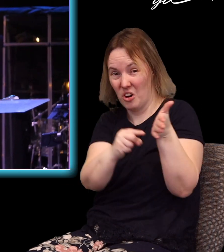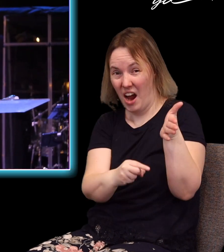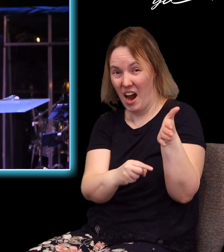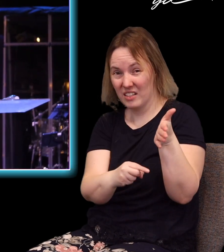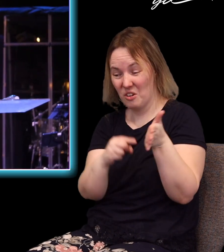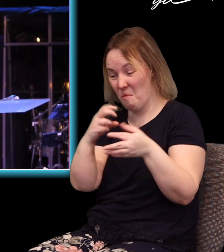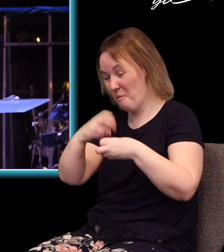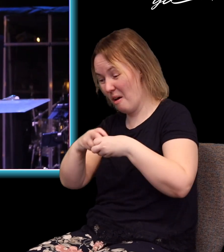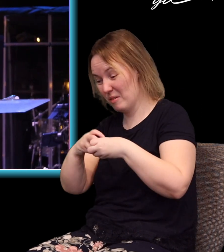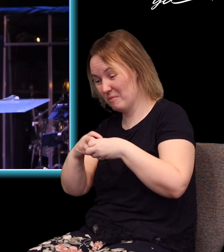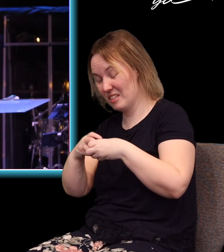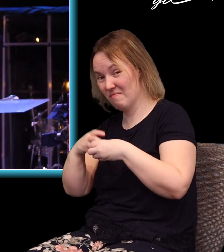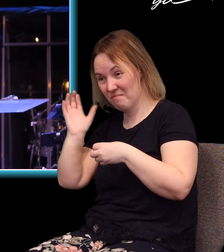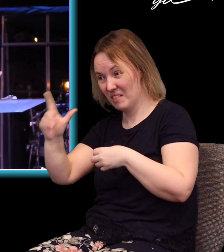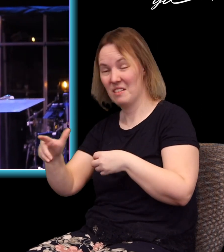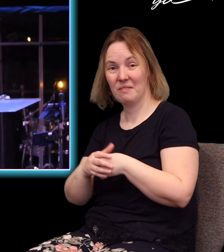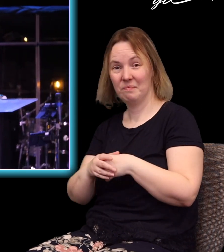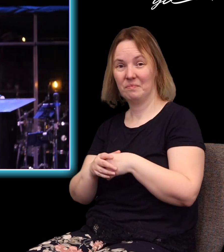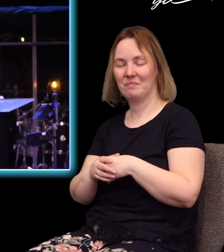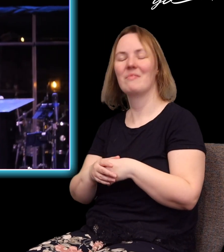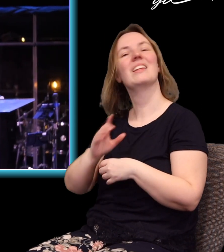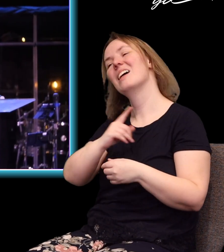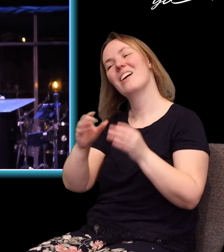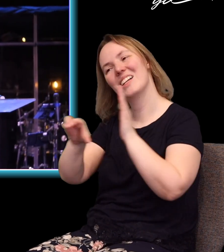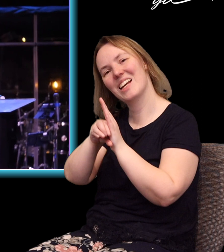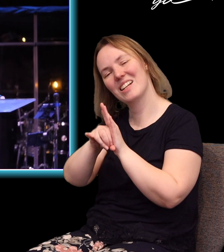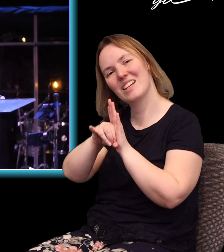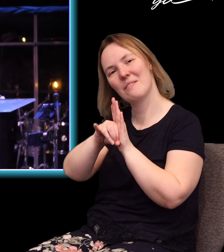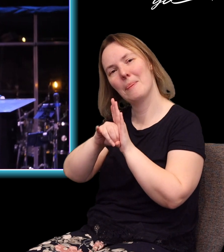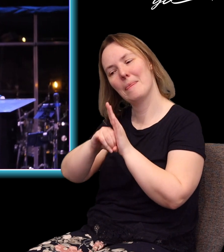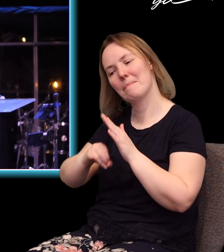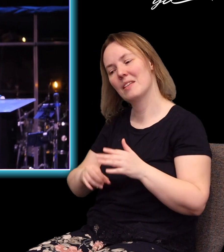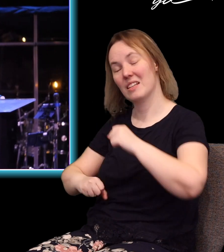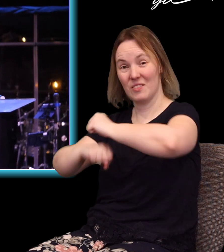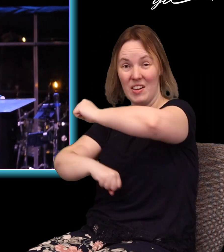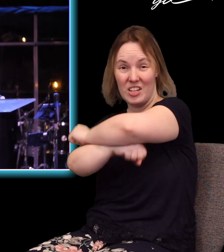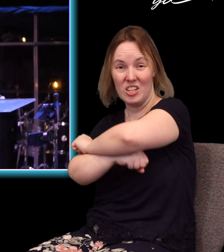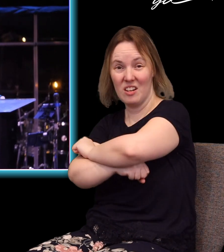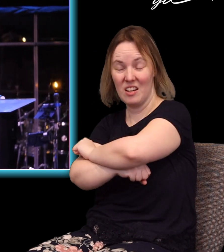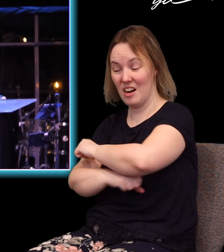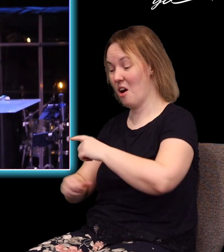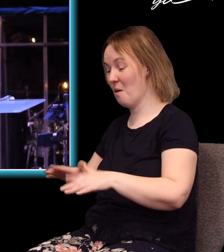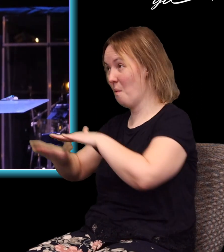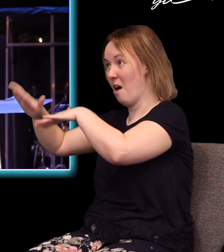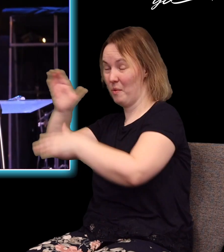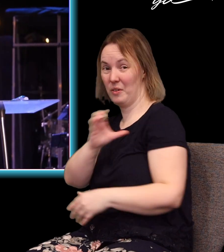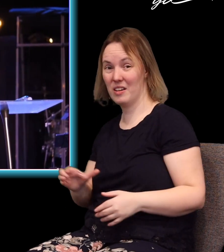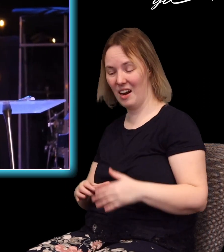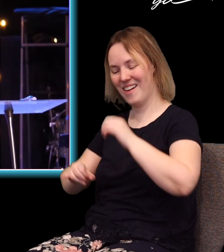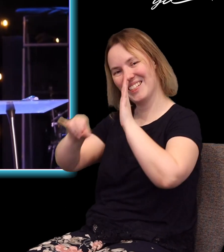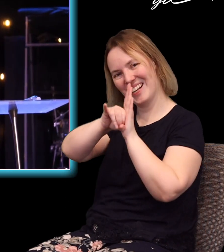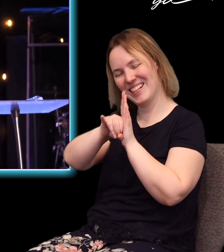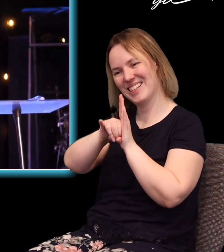cracks or problems down the road. Well, I believe that our identity is foundational in our walk with Christ. Our